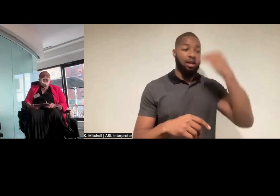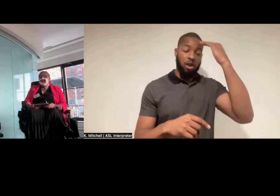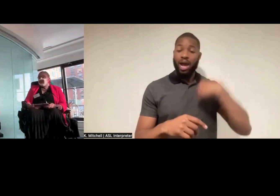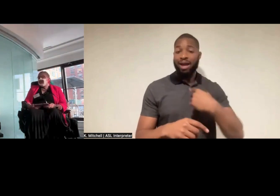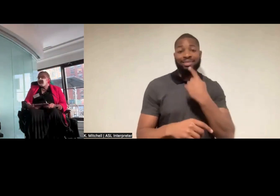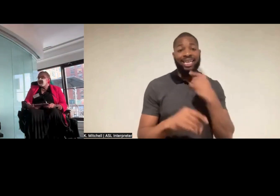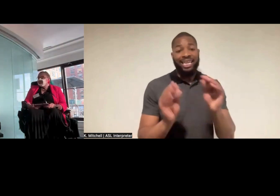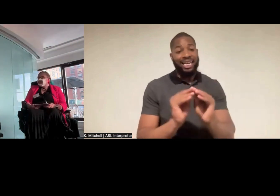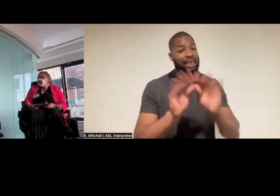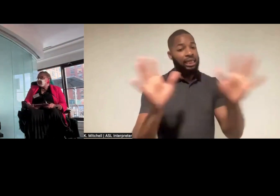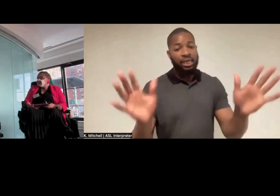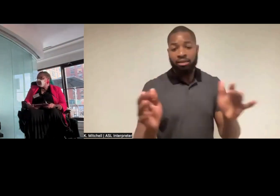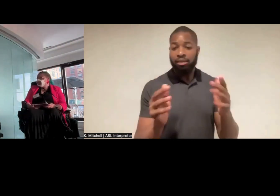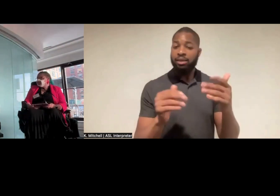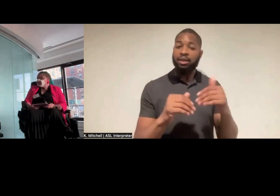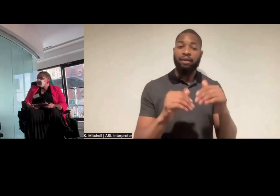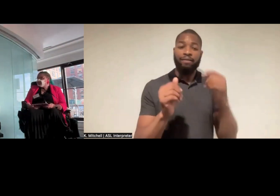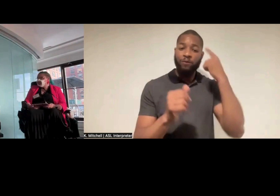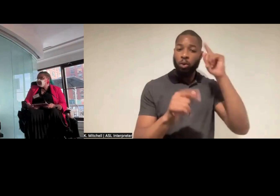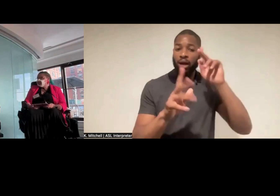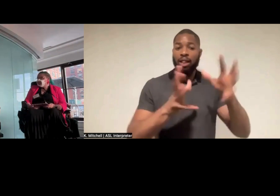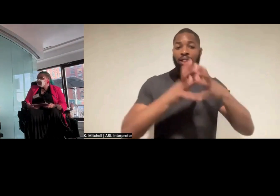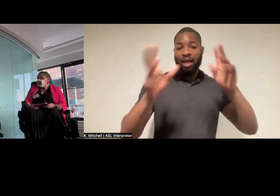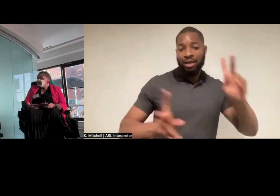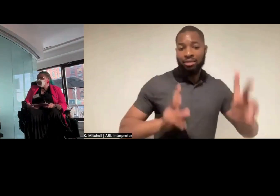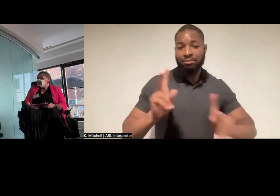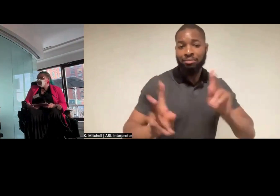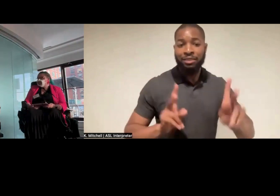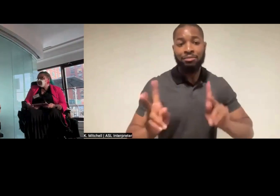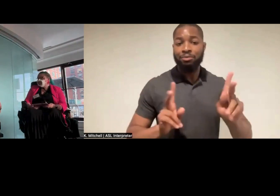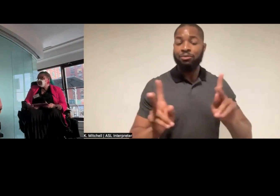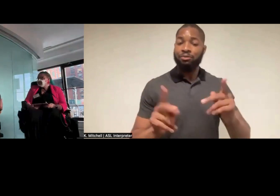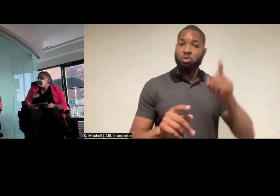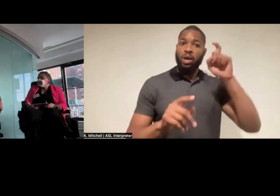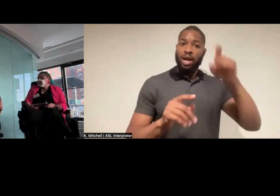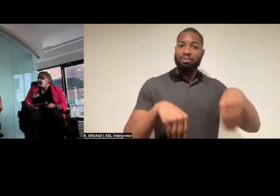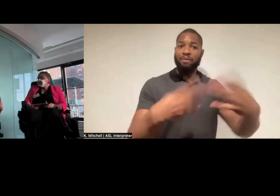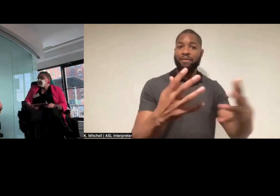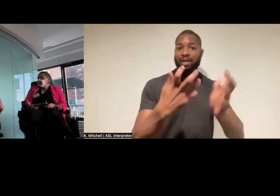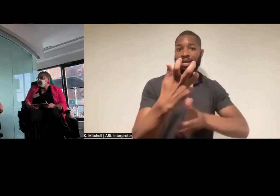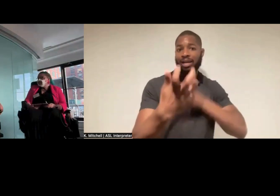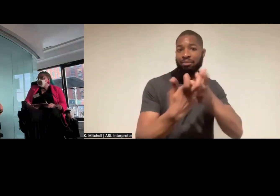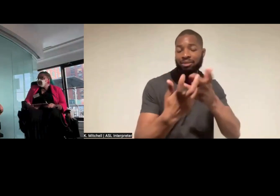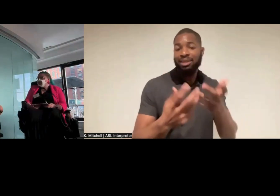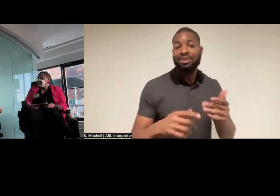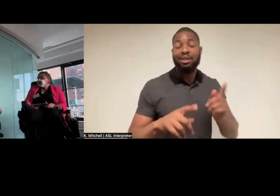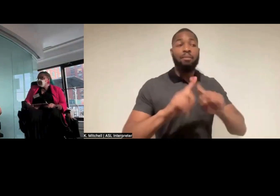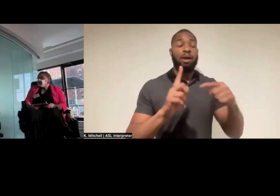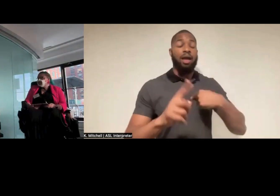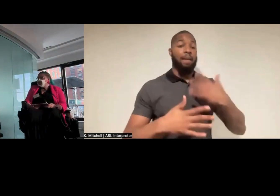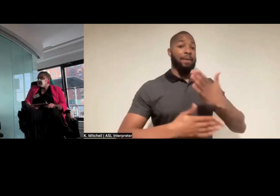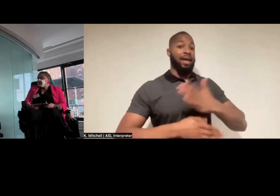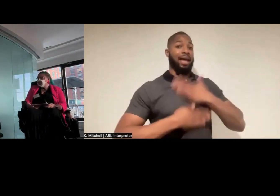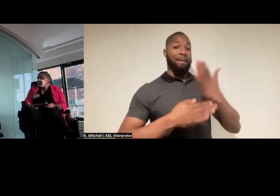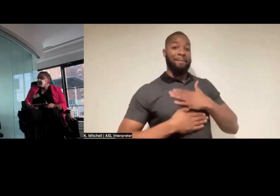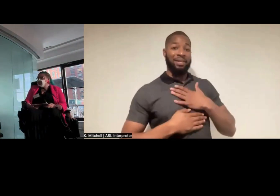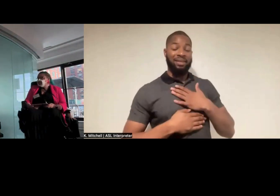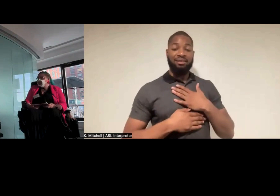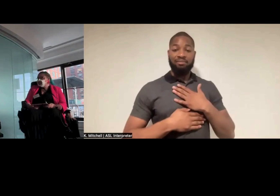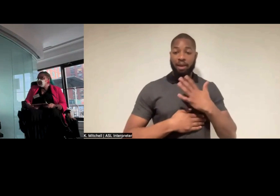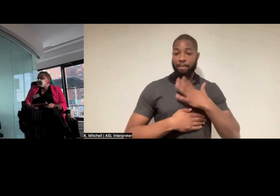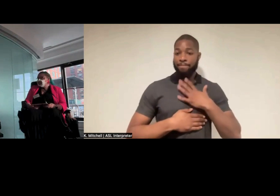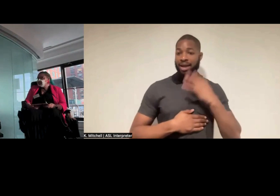to go through this people. But I'm glad to see that, a lot of people in my experience are being more open to at least